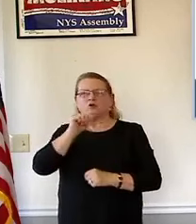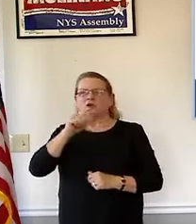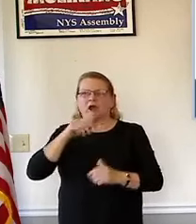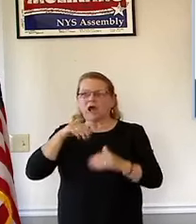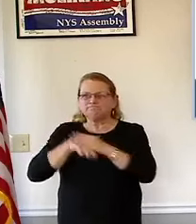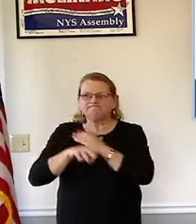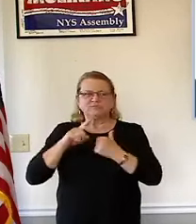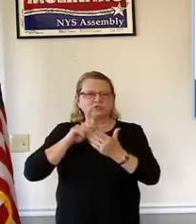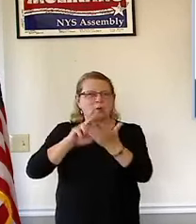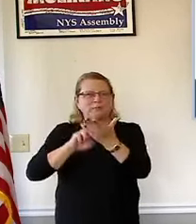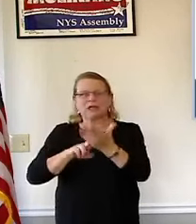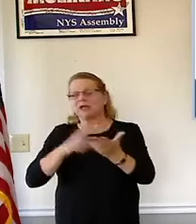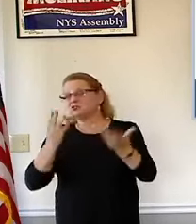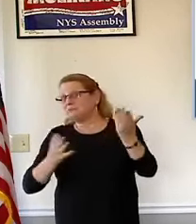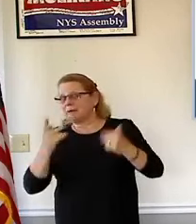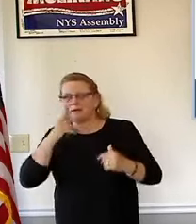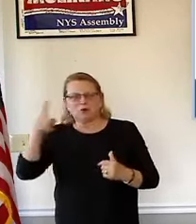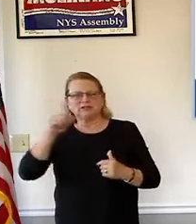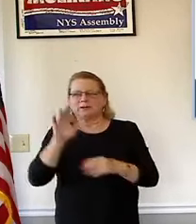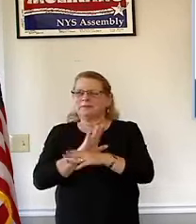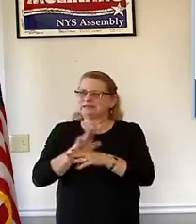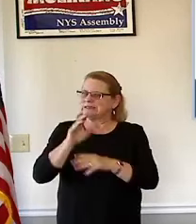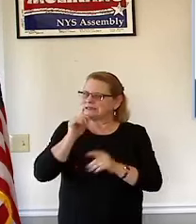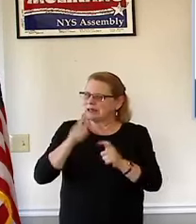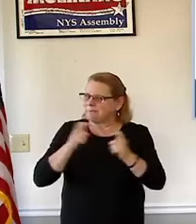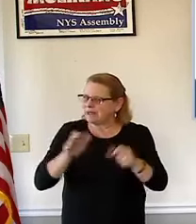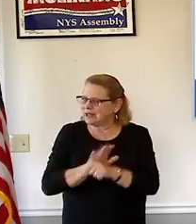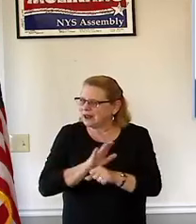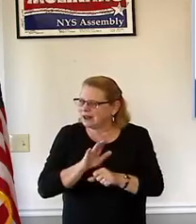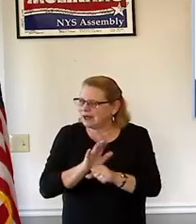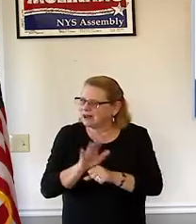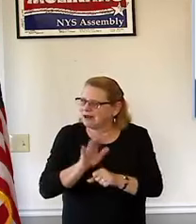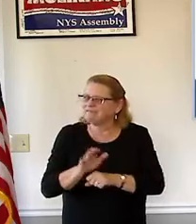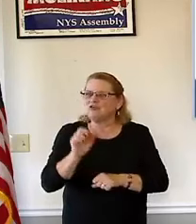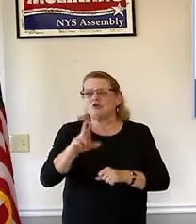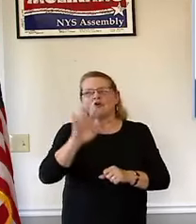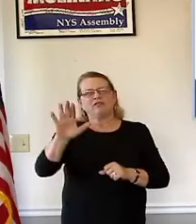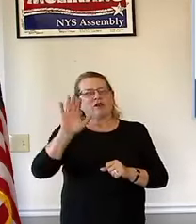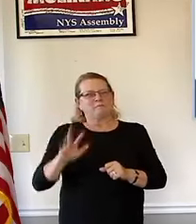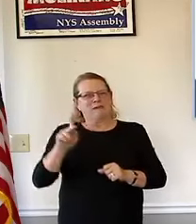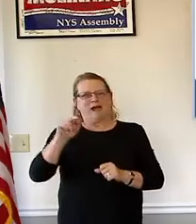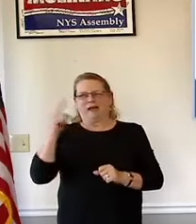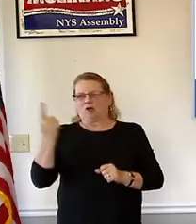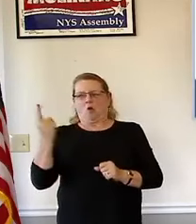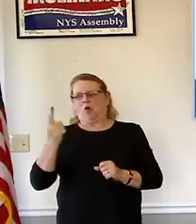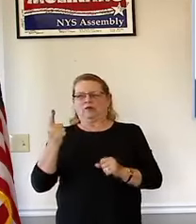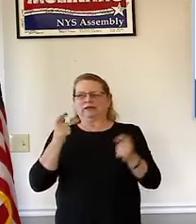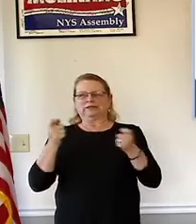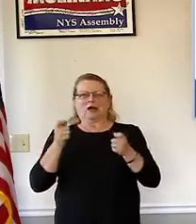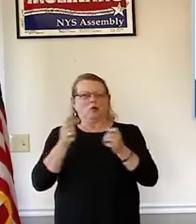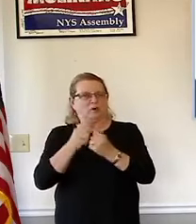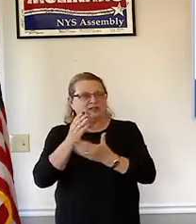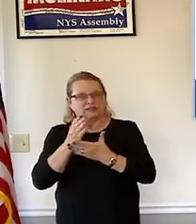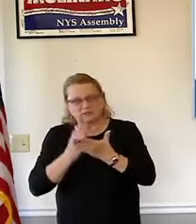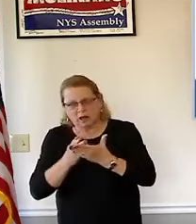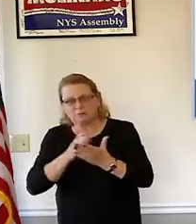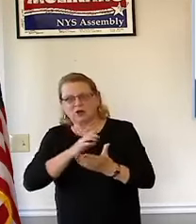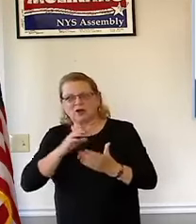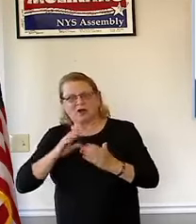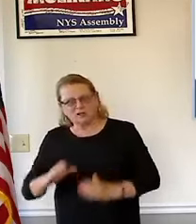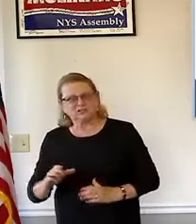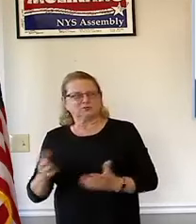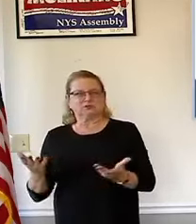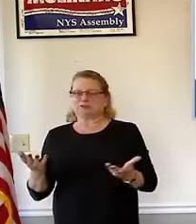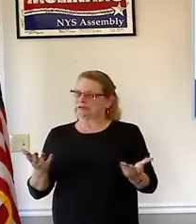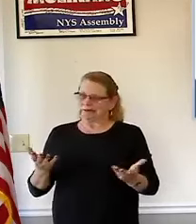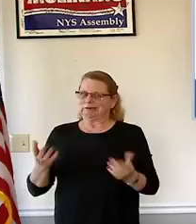business or their bank only handled certain customers based on the federal program. So we've provided our